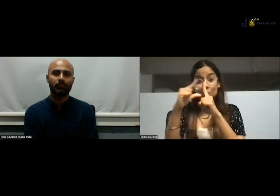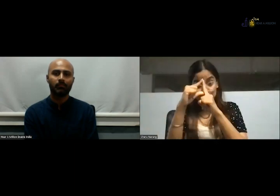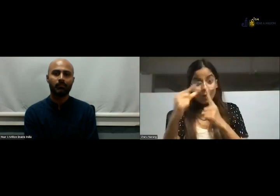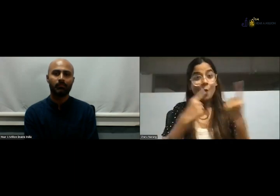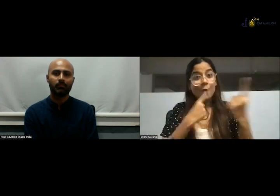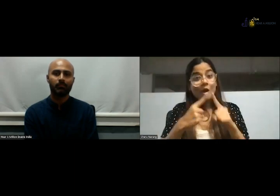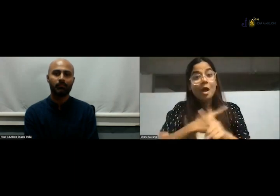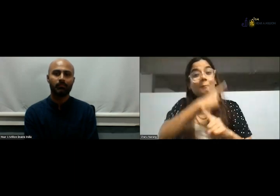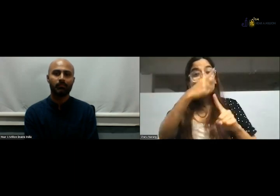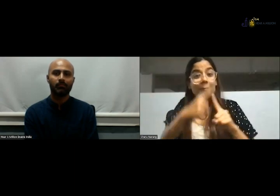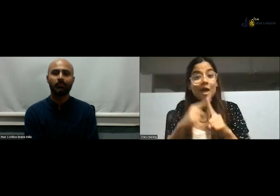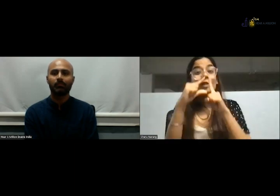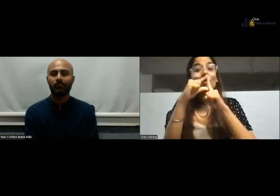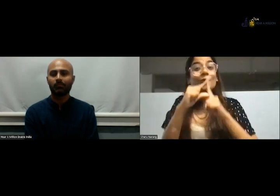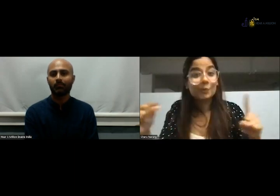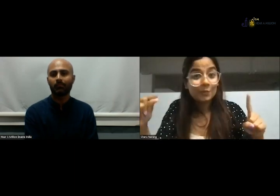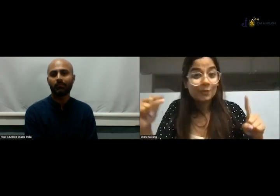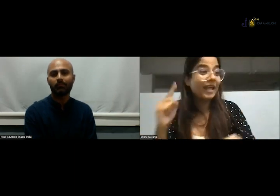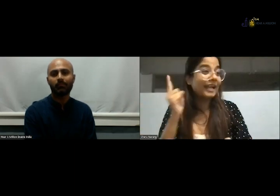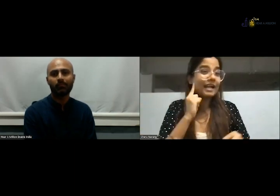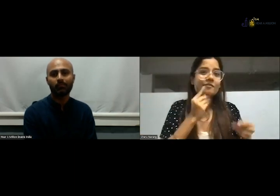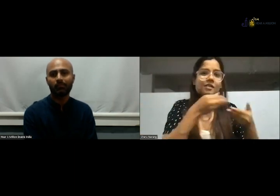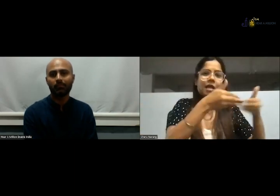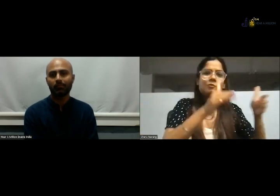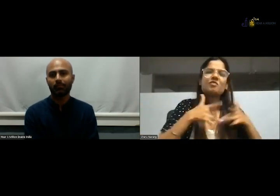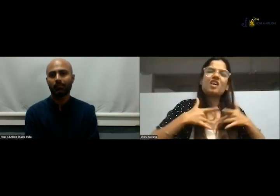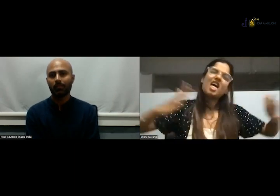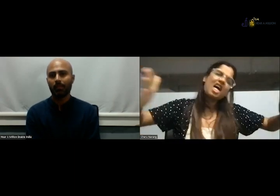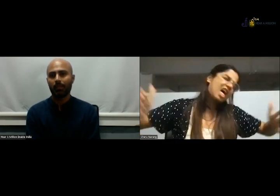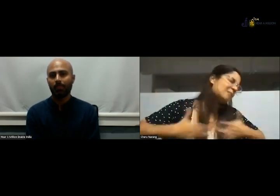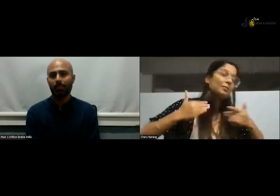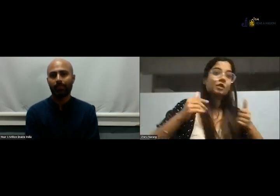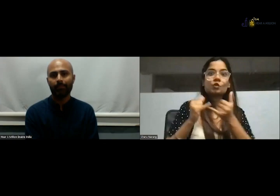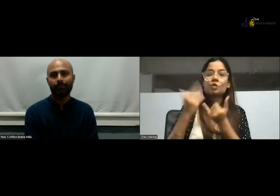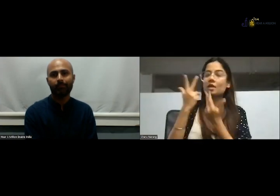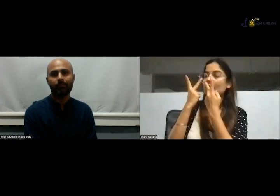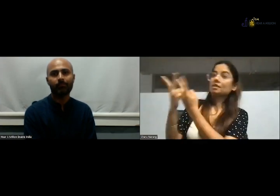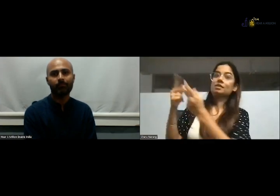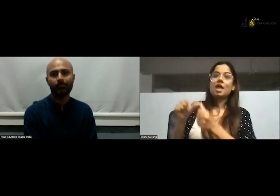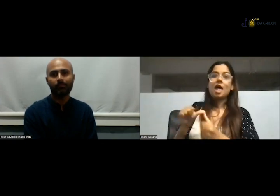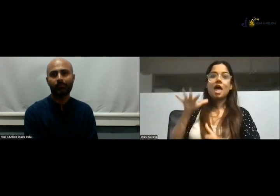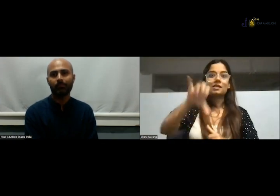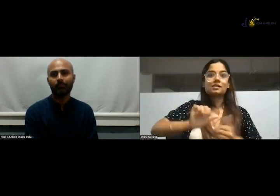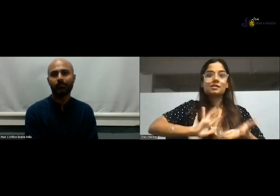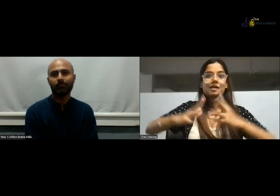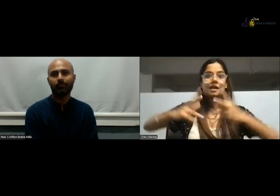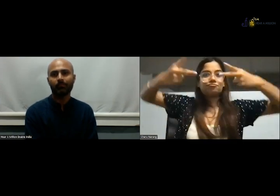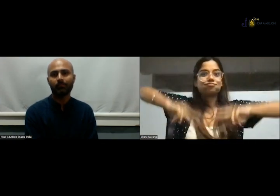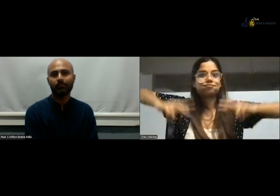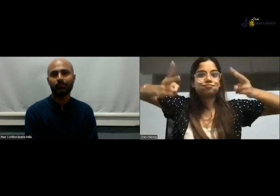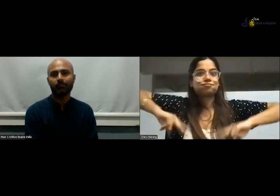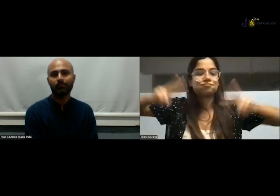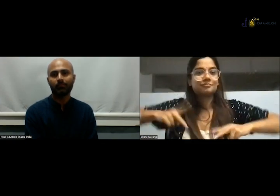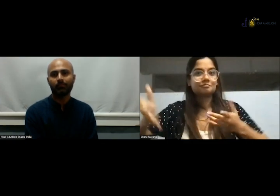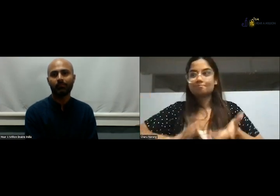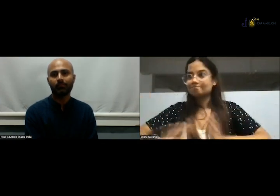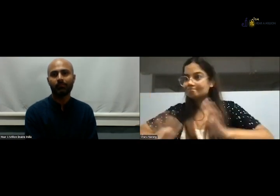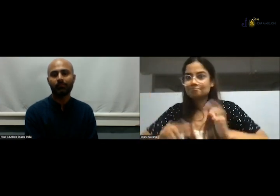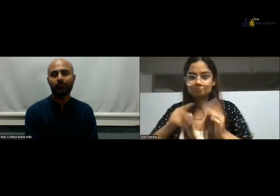So yeah, it was really fascinating. I mean, I learned a lot from